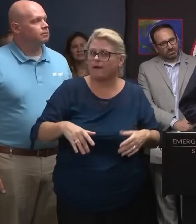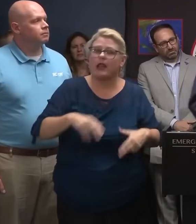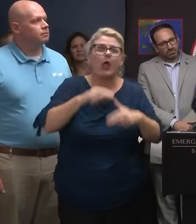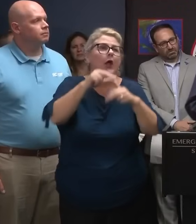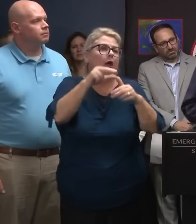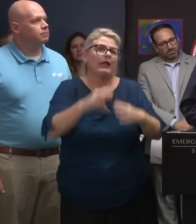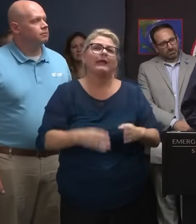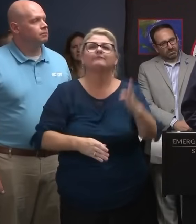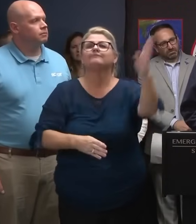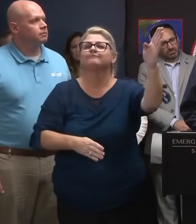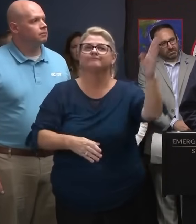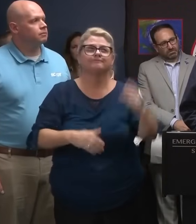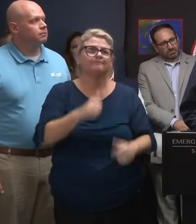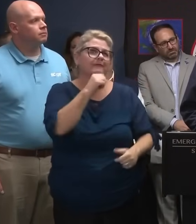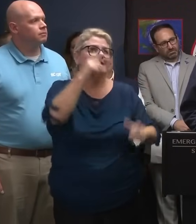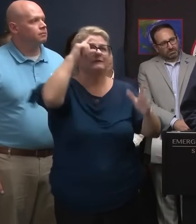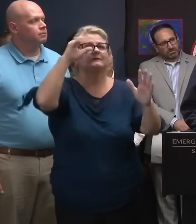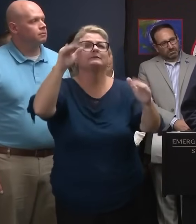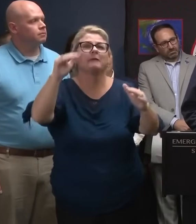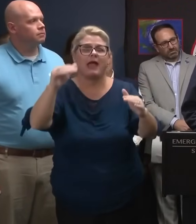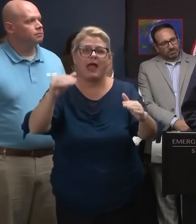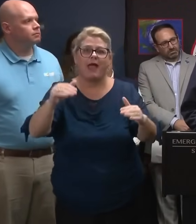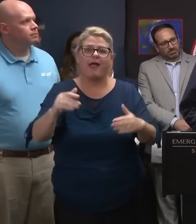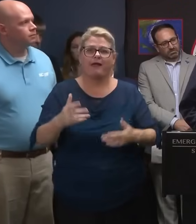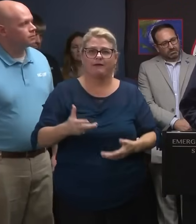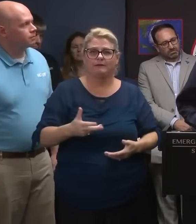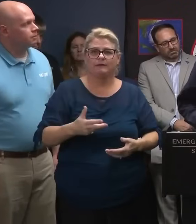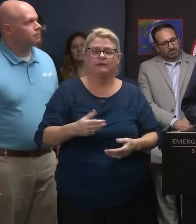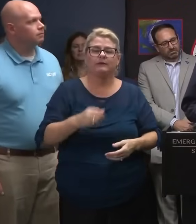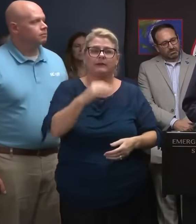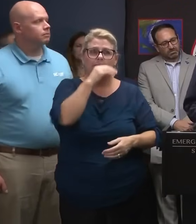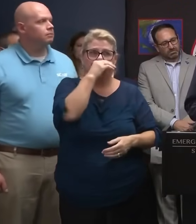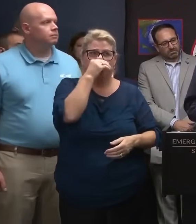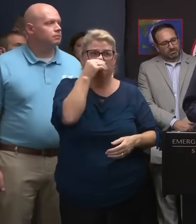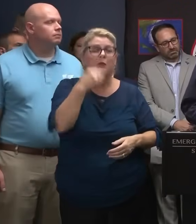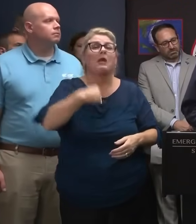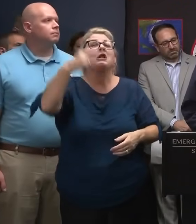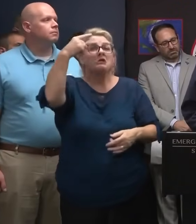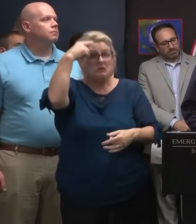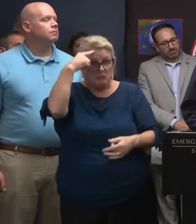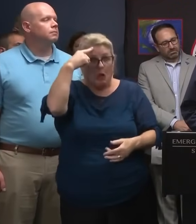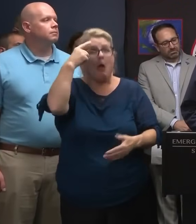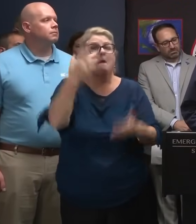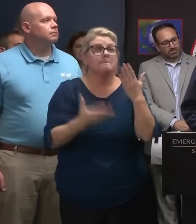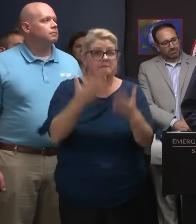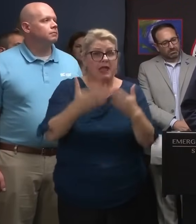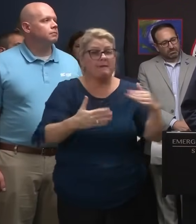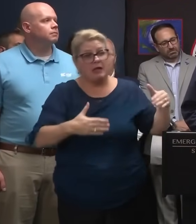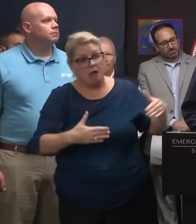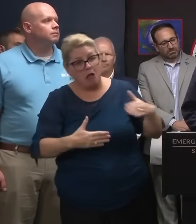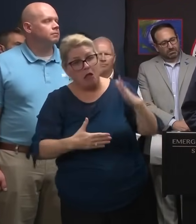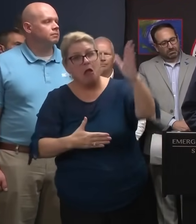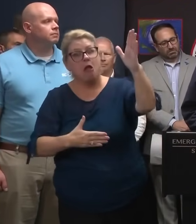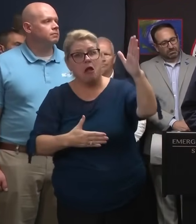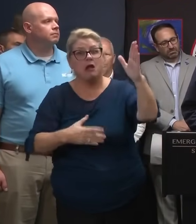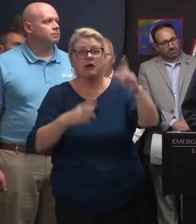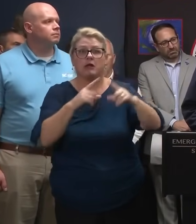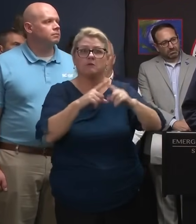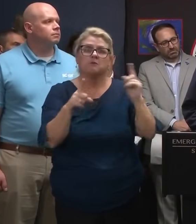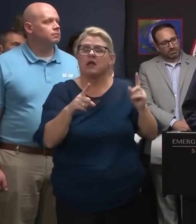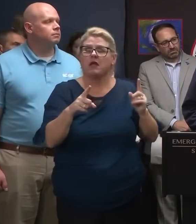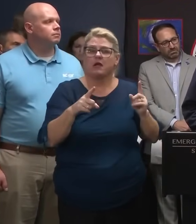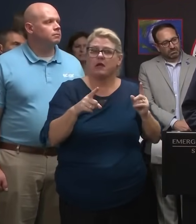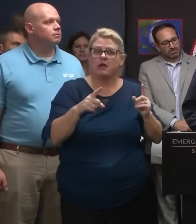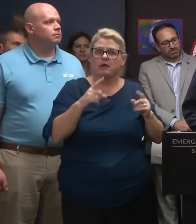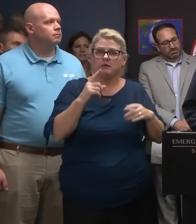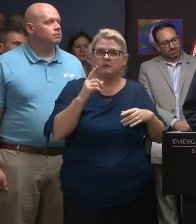go someplace that was not predicted. That is, we thought it might be coming at us, and it veered off. Wasn't as strong when